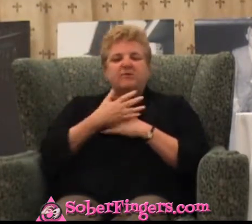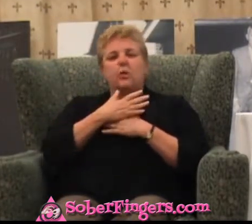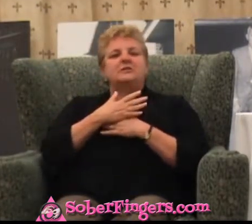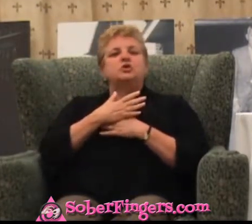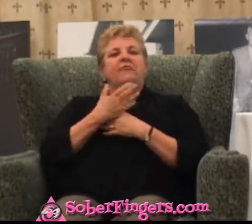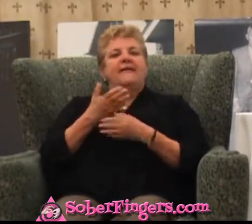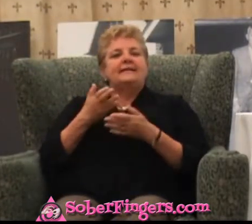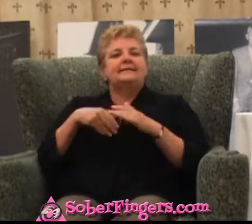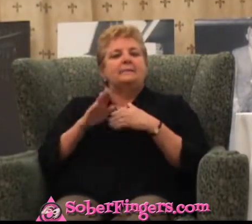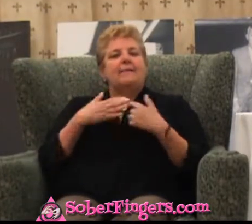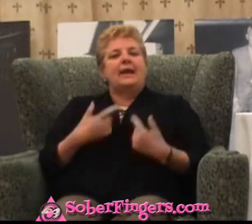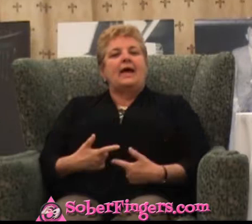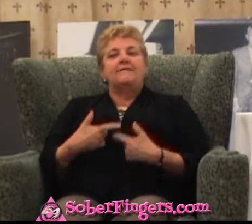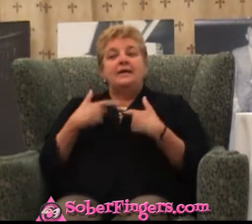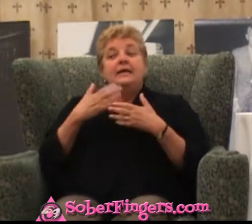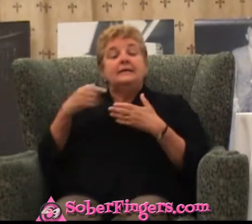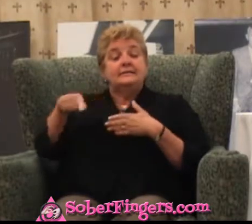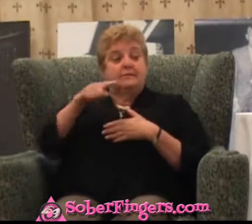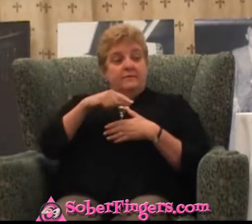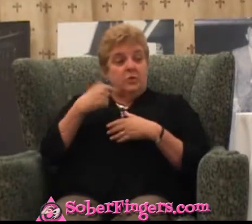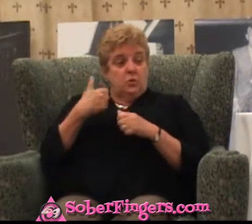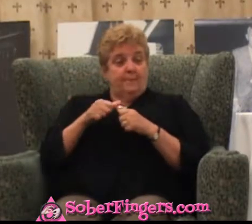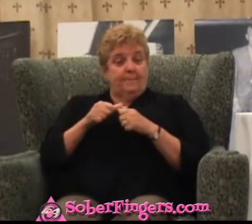may remember this show. It was a show called Perry Mason.